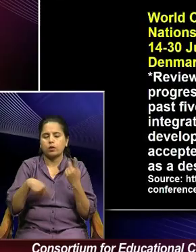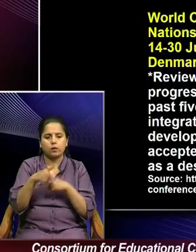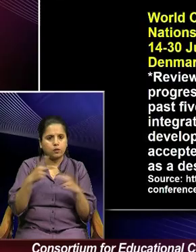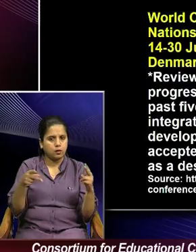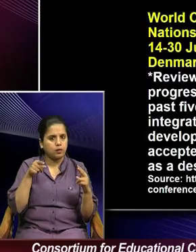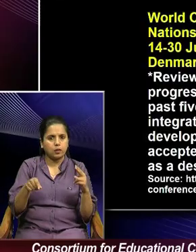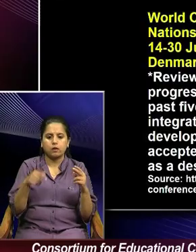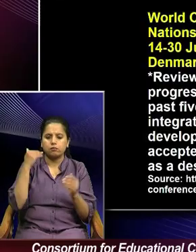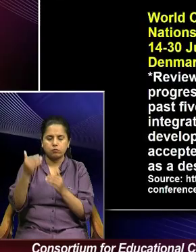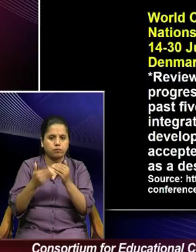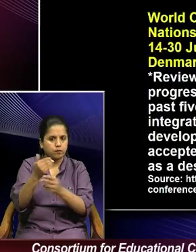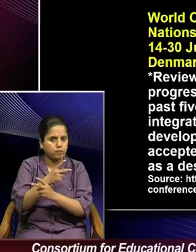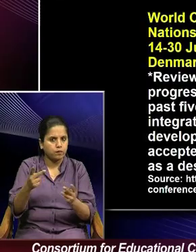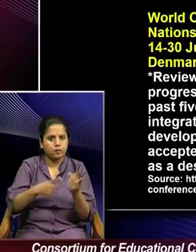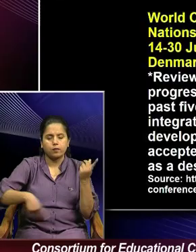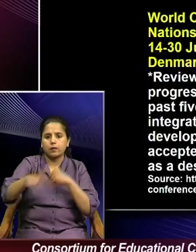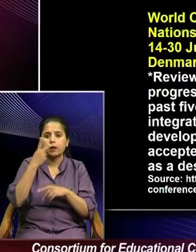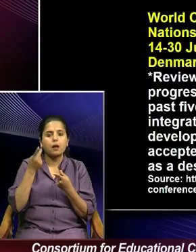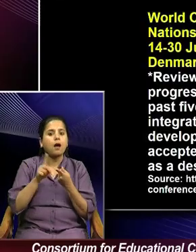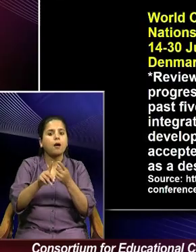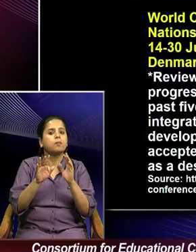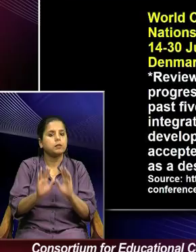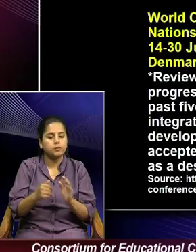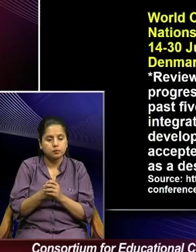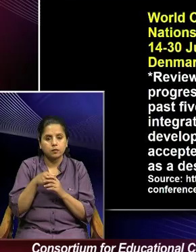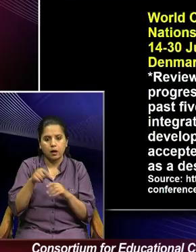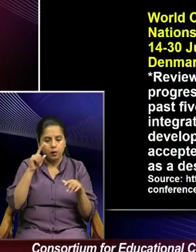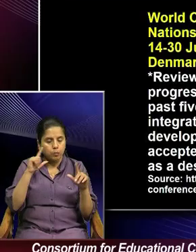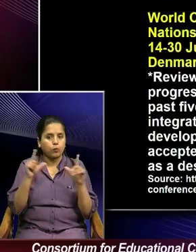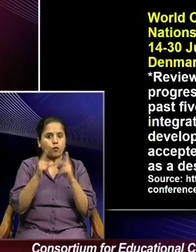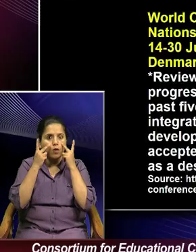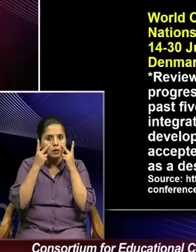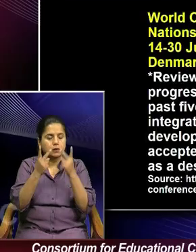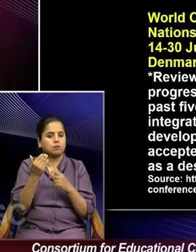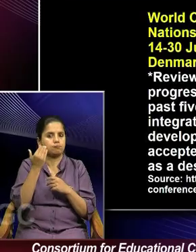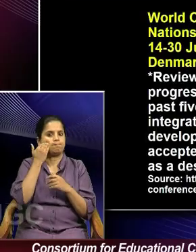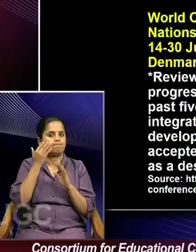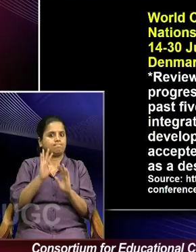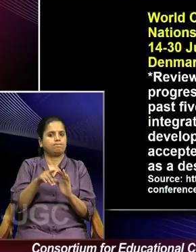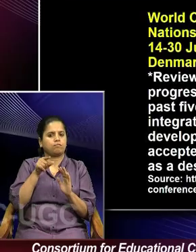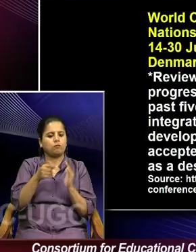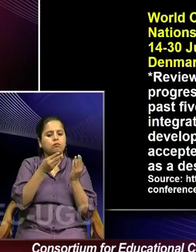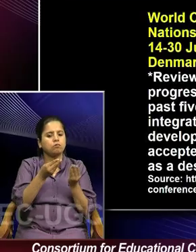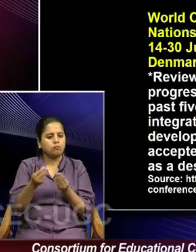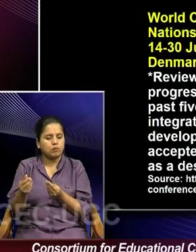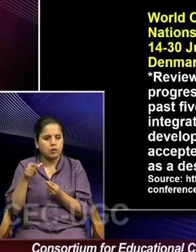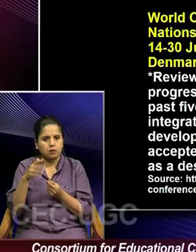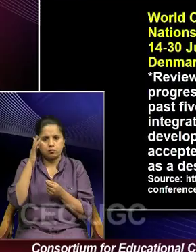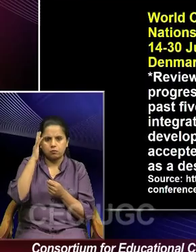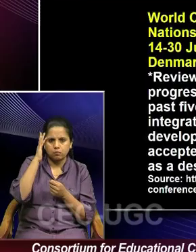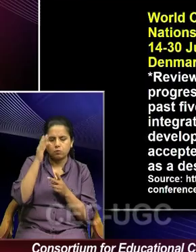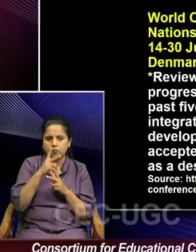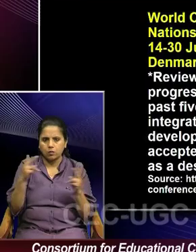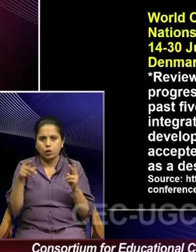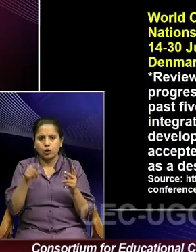is gradually moving towards the witness of perhaps dilution of the tensions